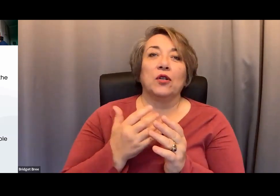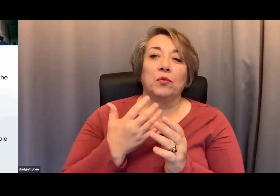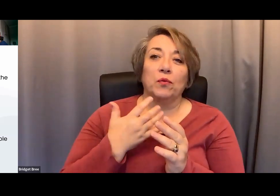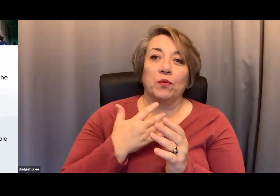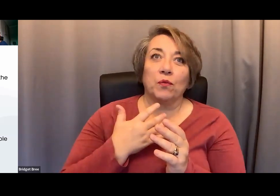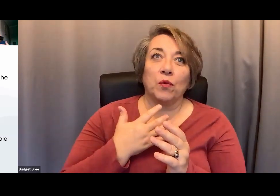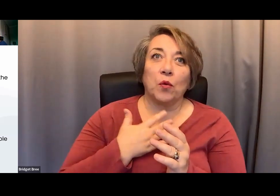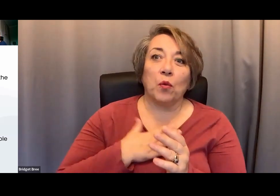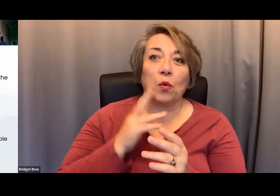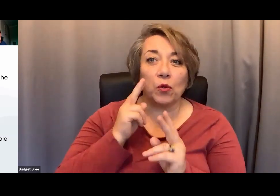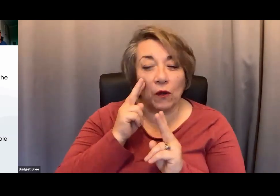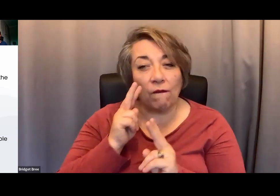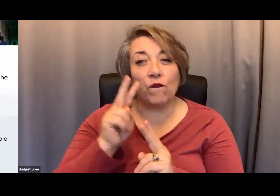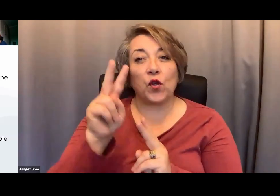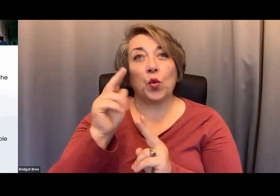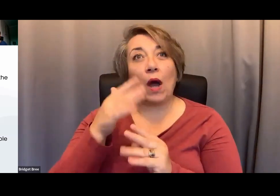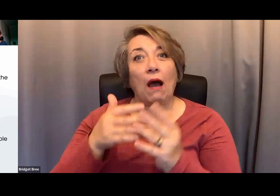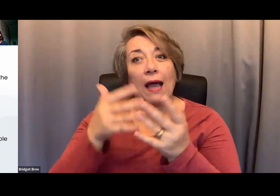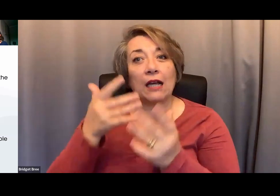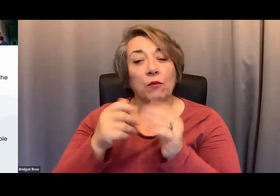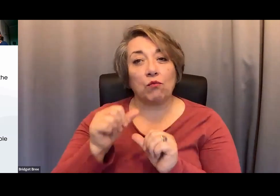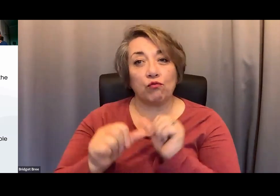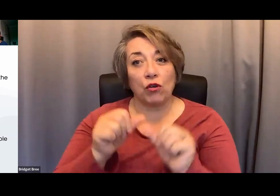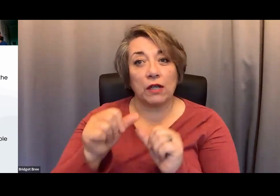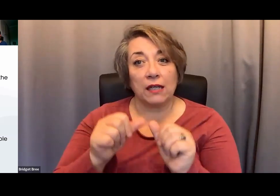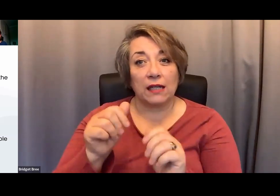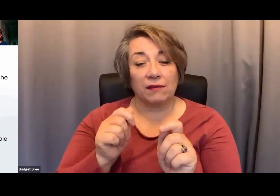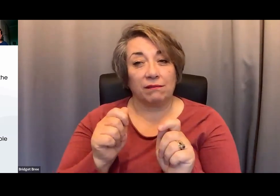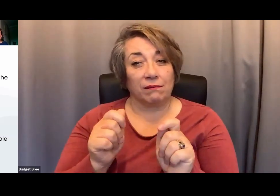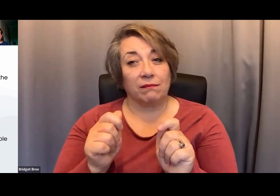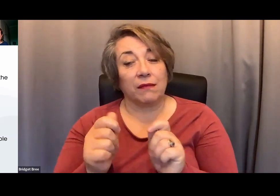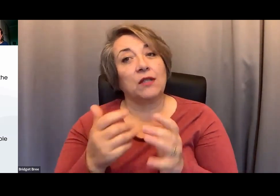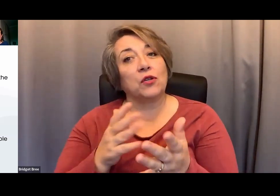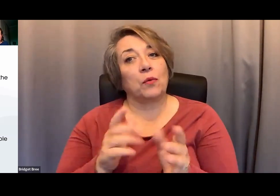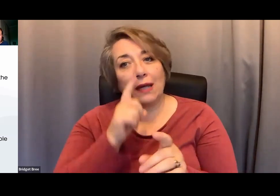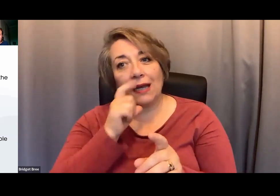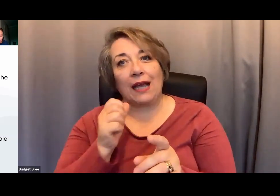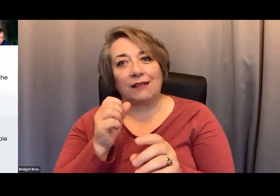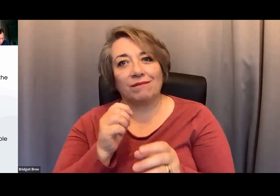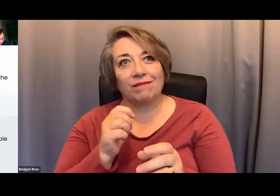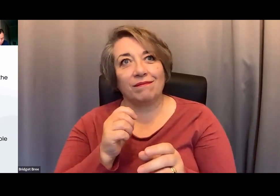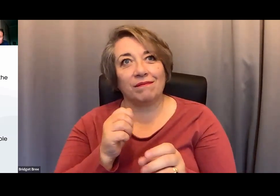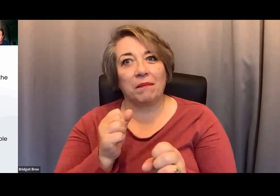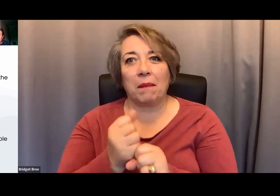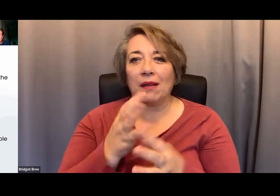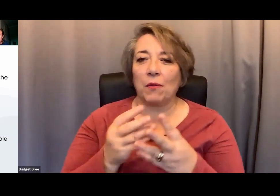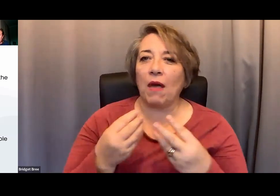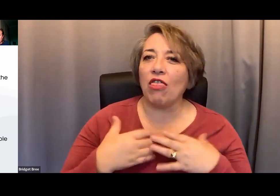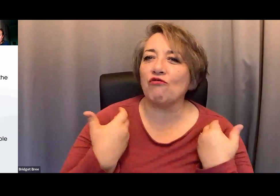us closer to that thriving balance, which is so important for what we need to achieve going